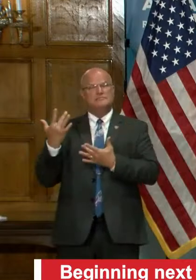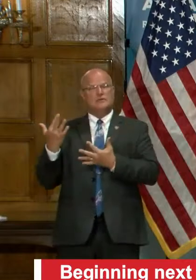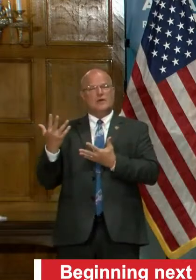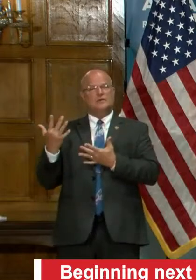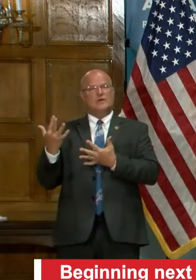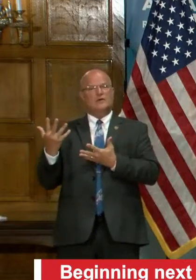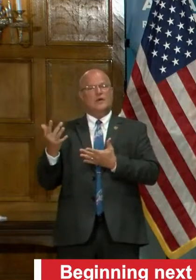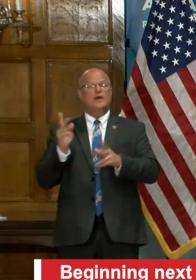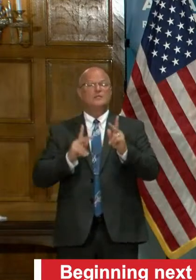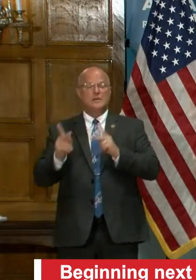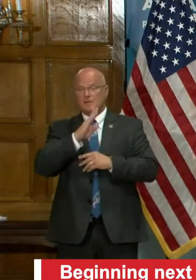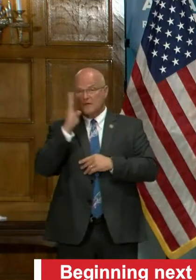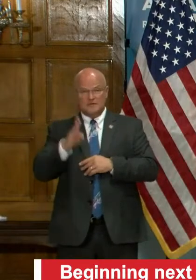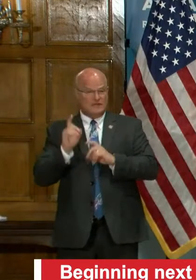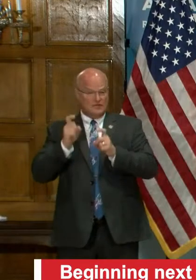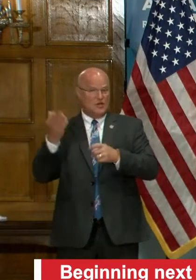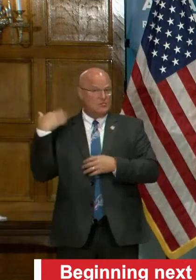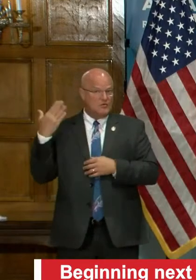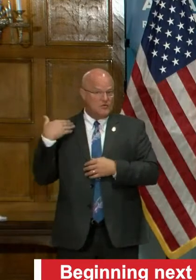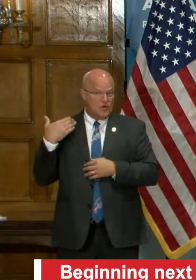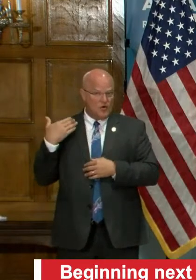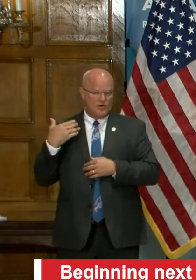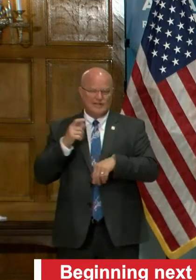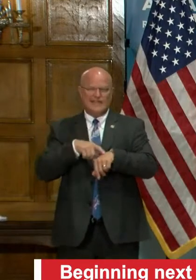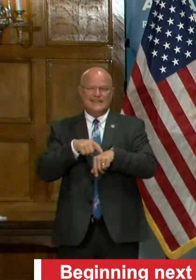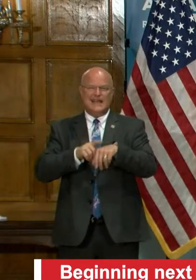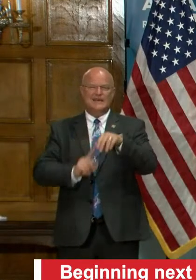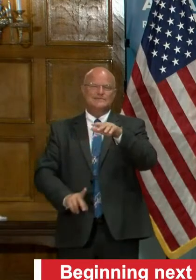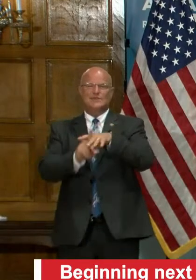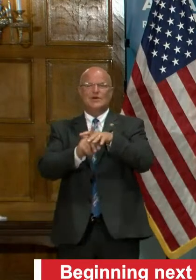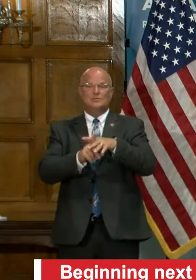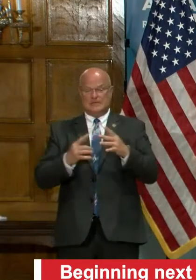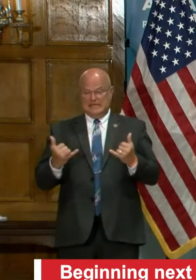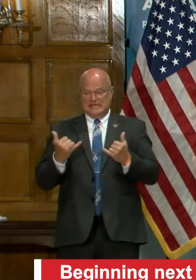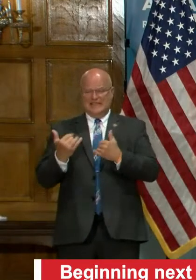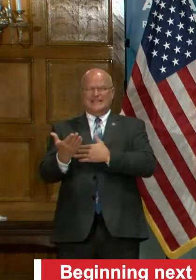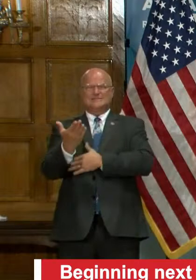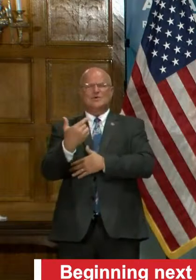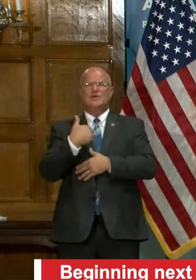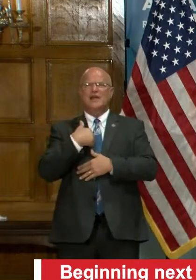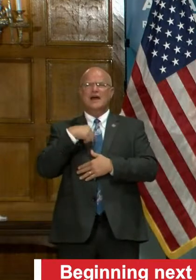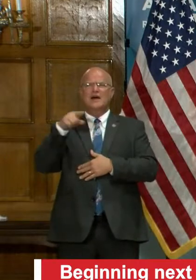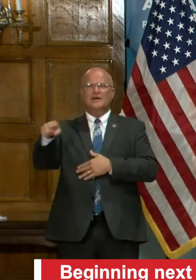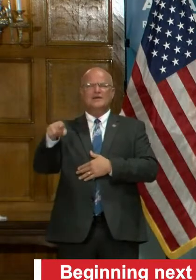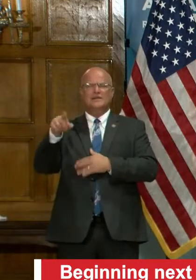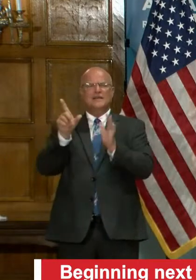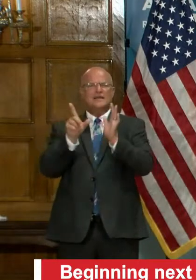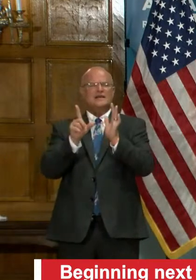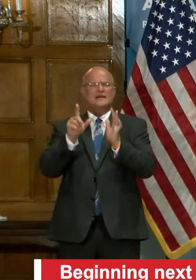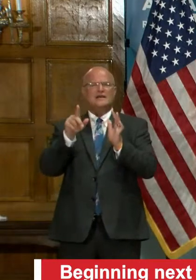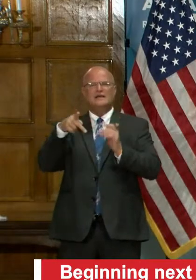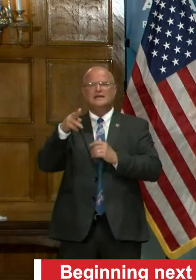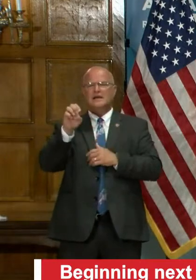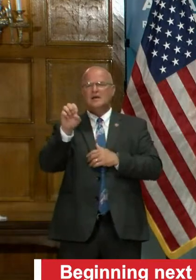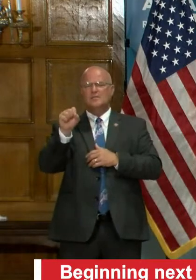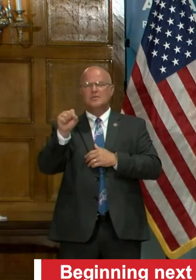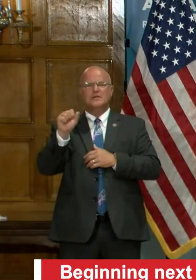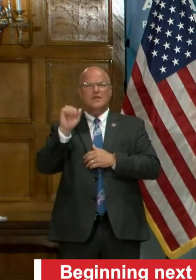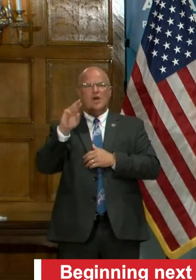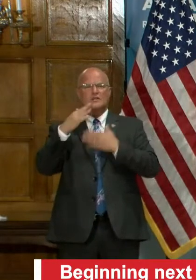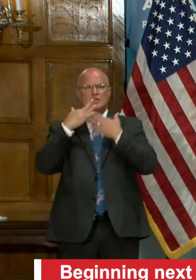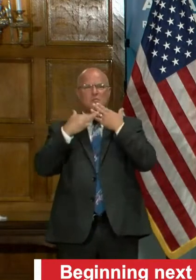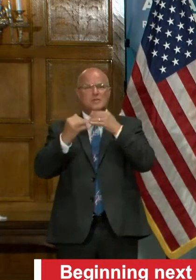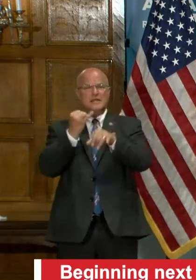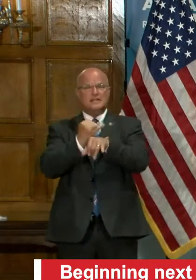off, those who have never donated before. Time to come in. This morning I was at a press event at the Arkansas Blood